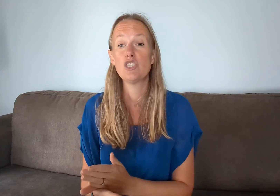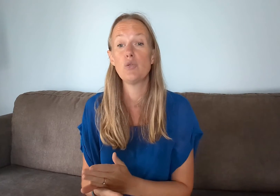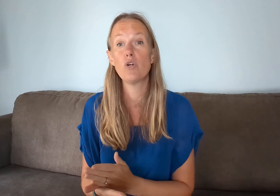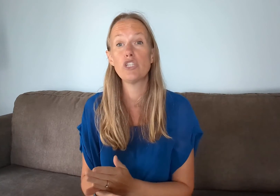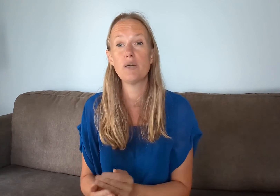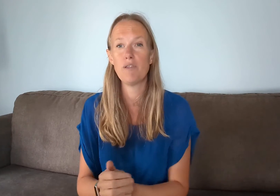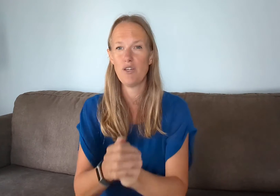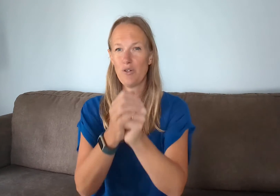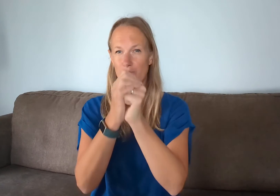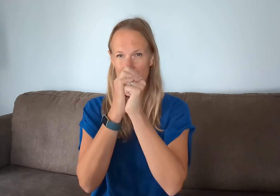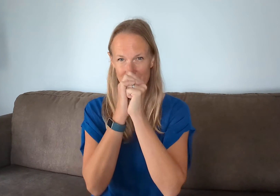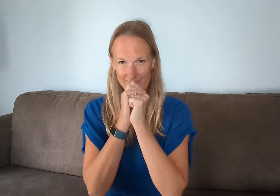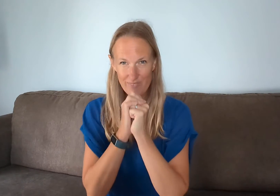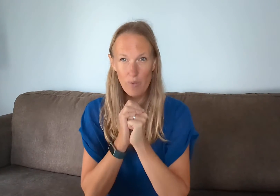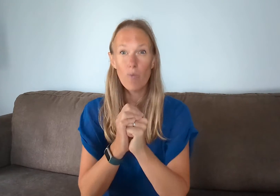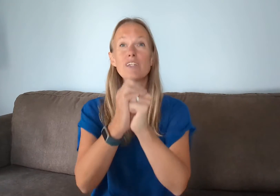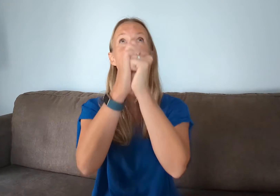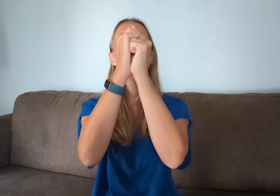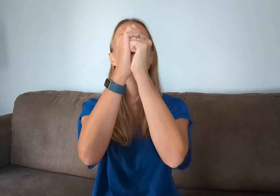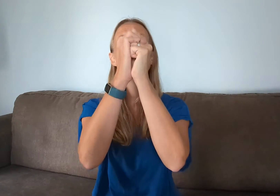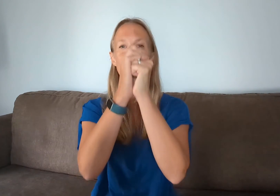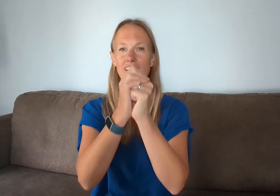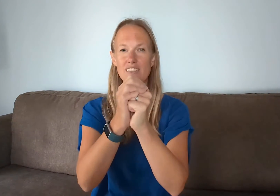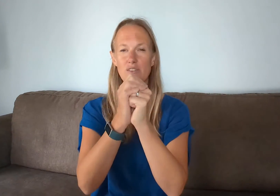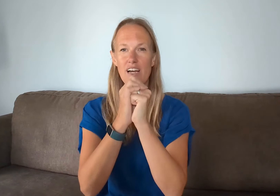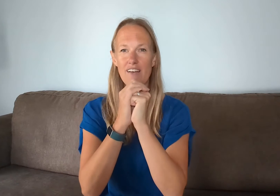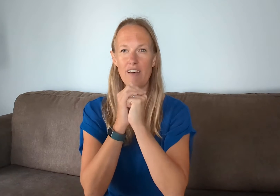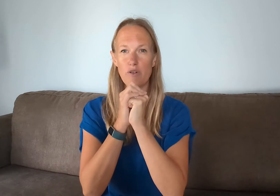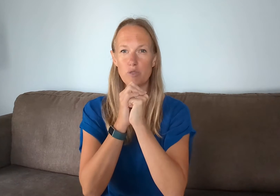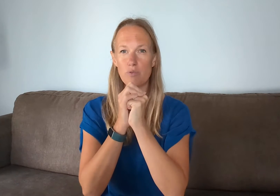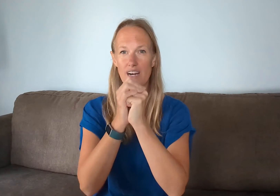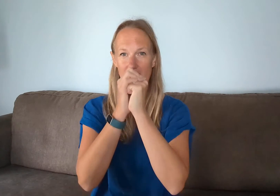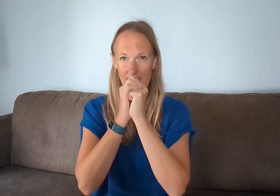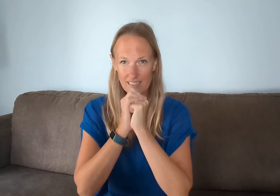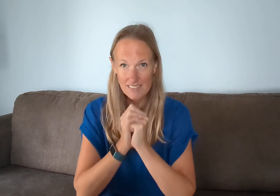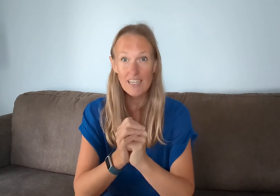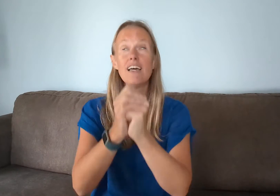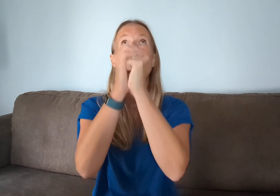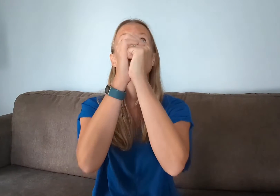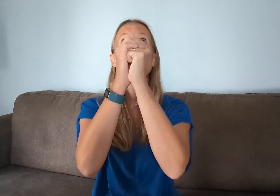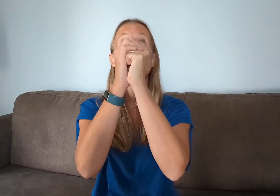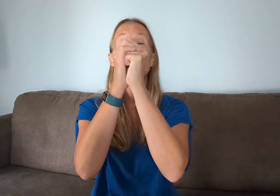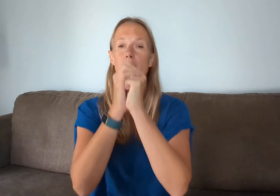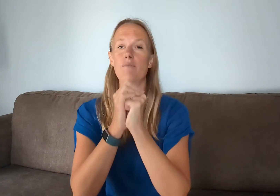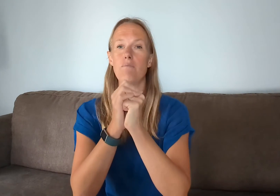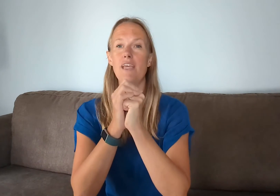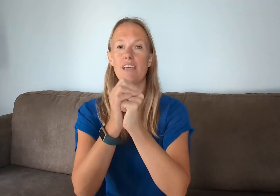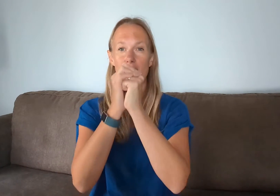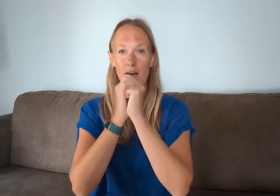to worship you. Worship, okay? So you kind of have those prayer hands and then making a